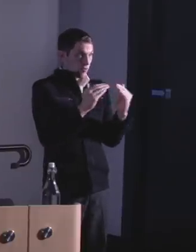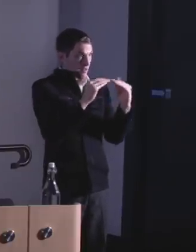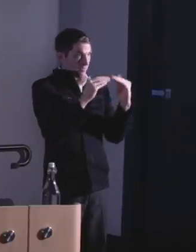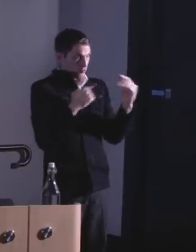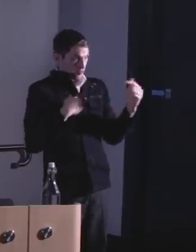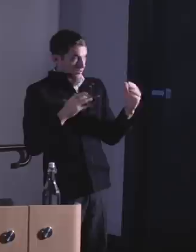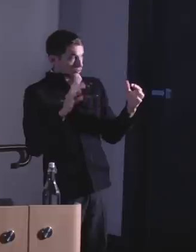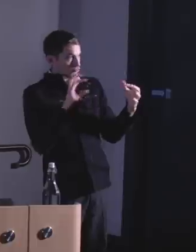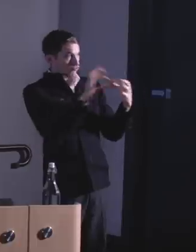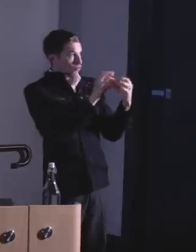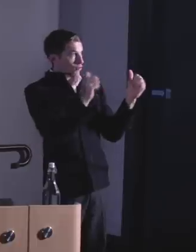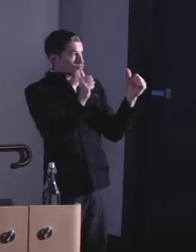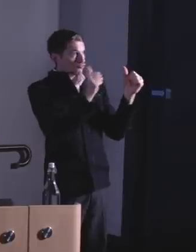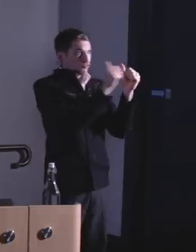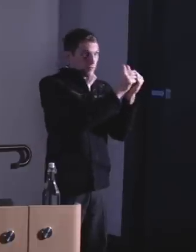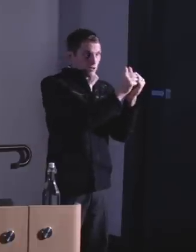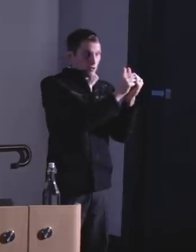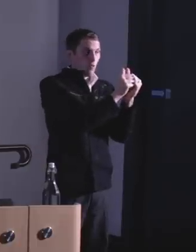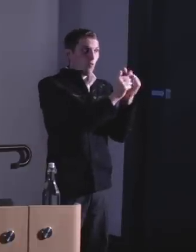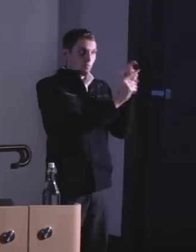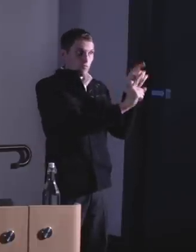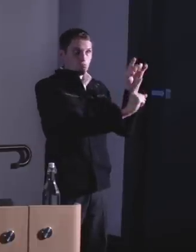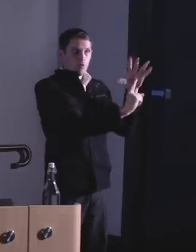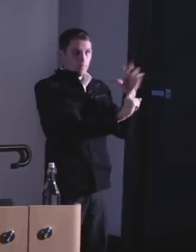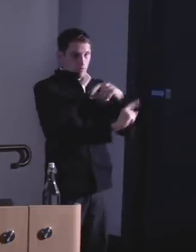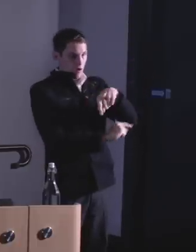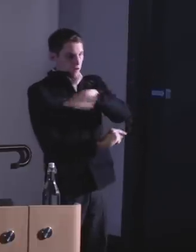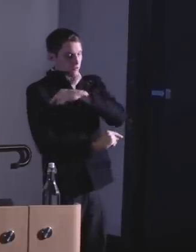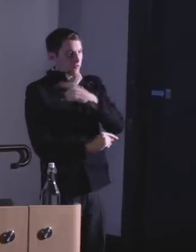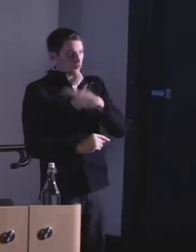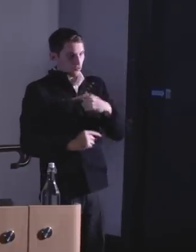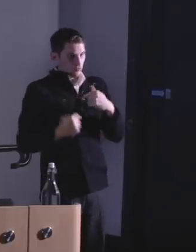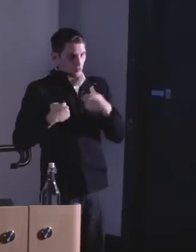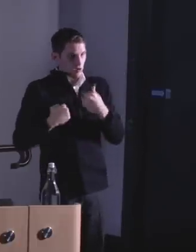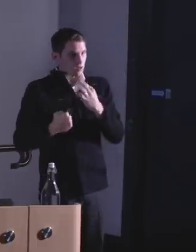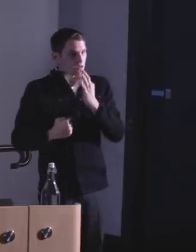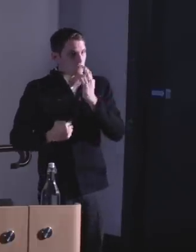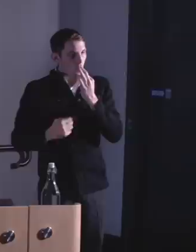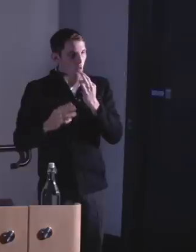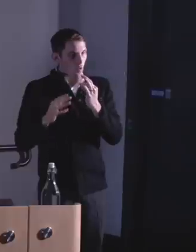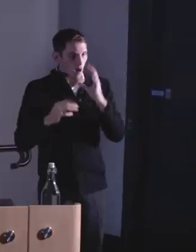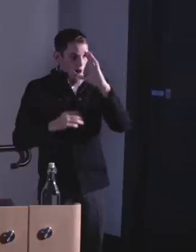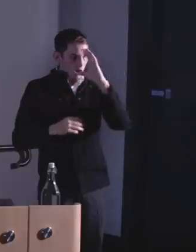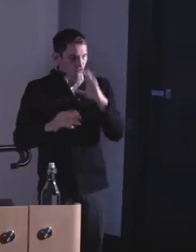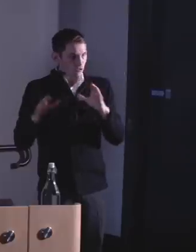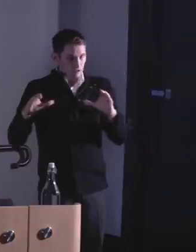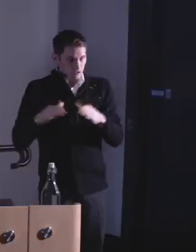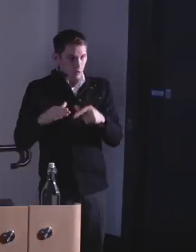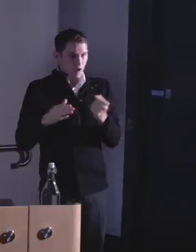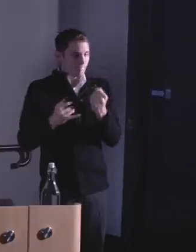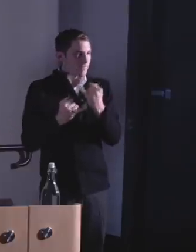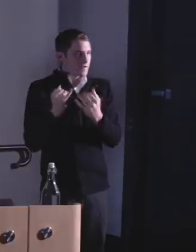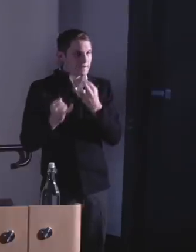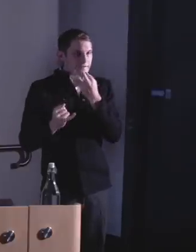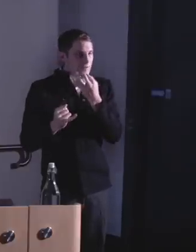us. Because as small countries, you know, we have very little capacity